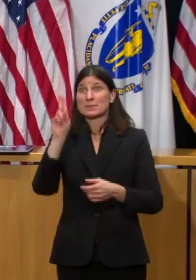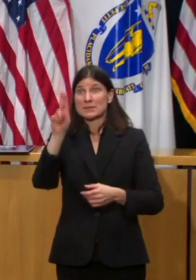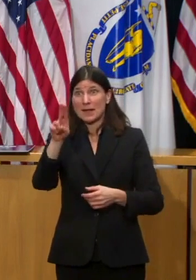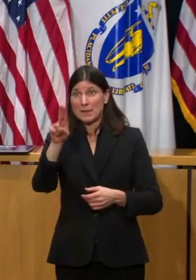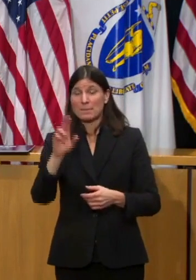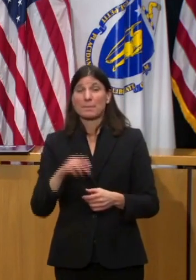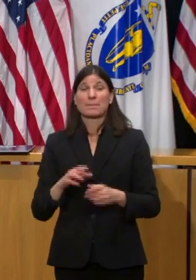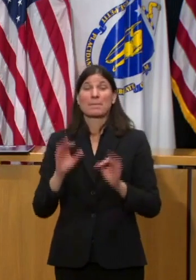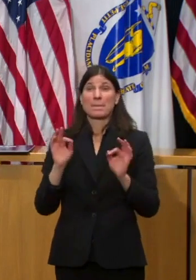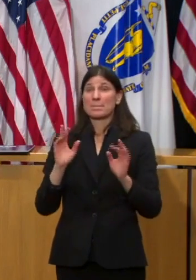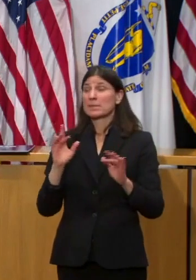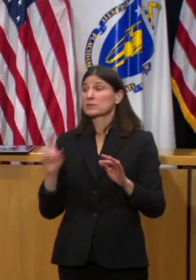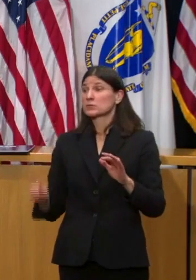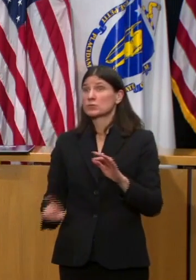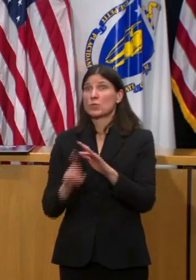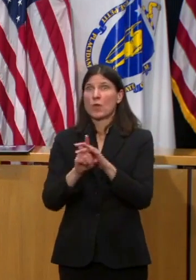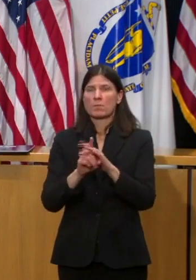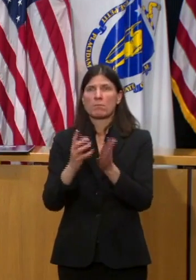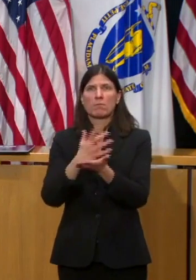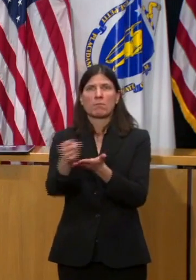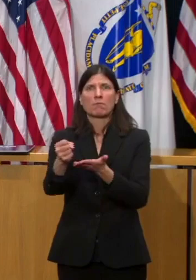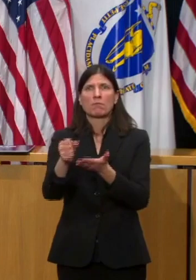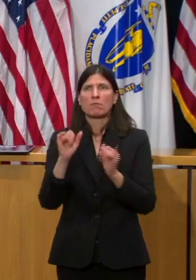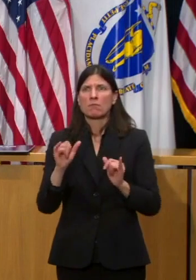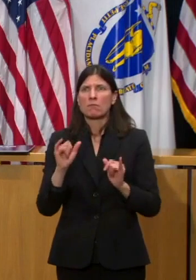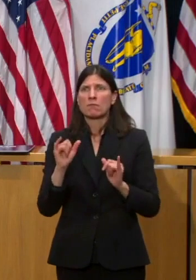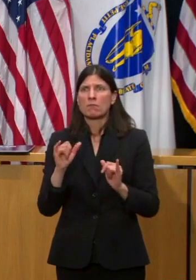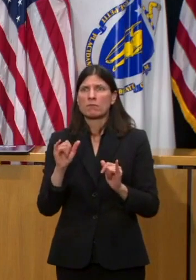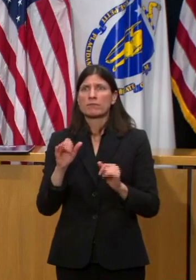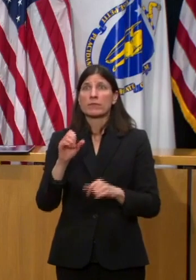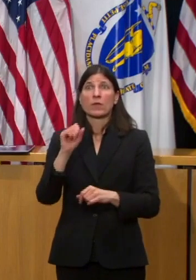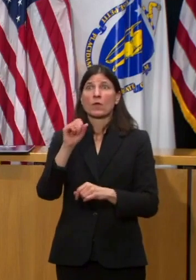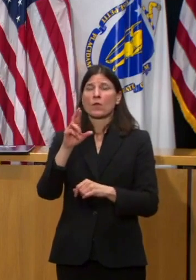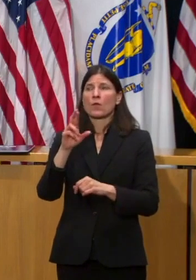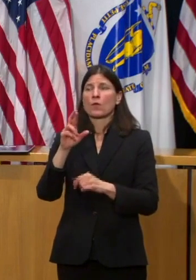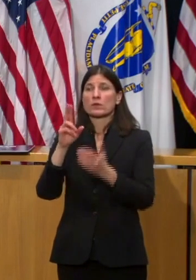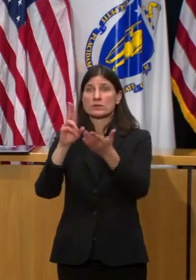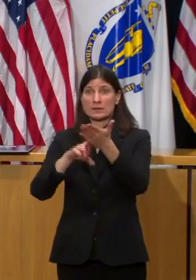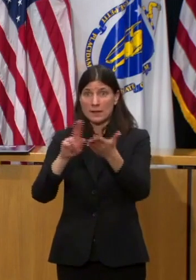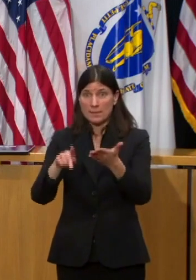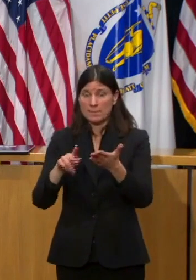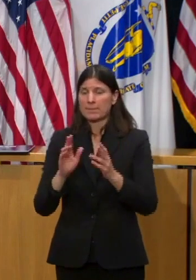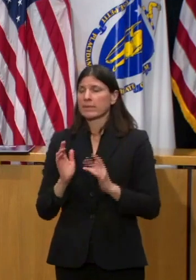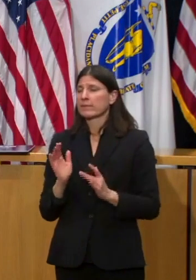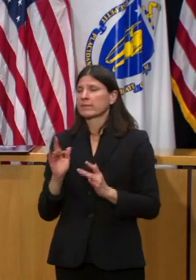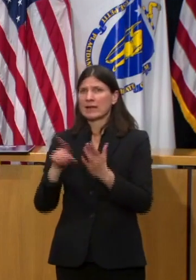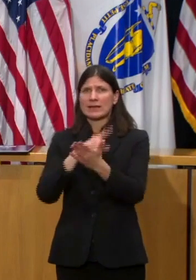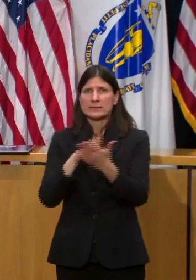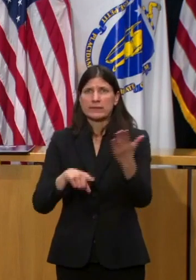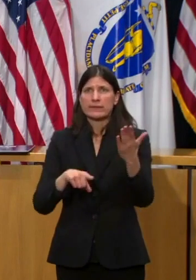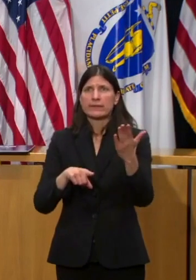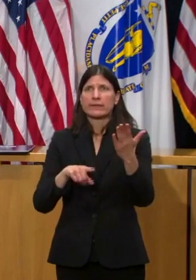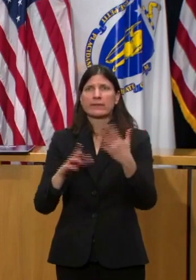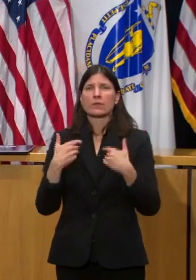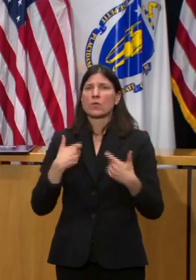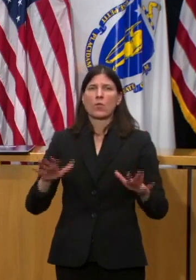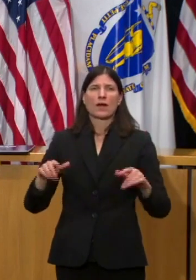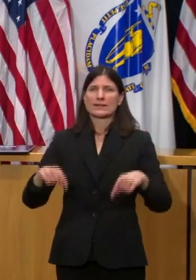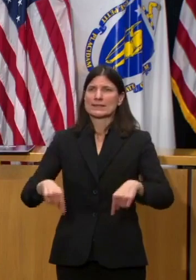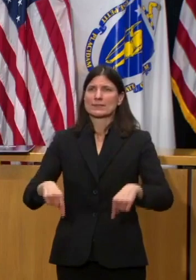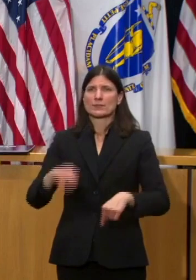the day of that their appointments, like thousands of them, weren't going to be there for them because there wasn't any vaccine. So